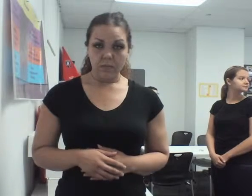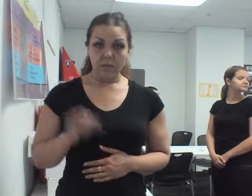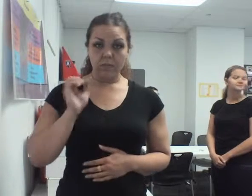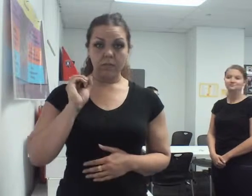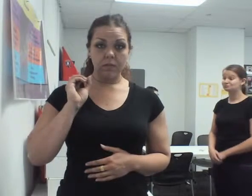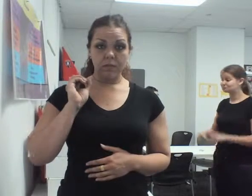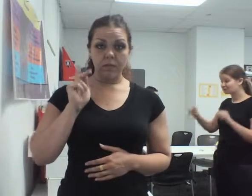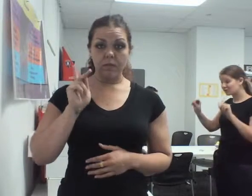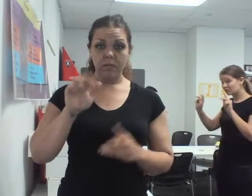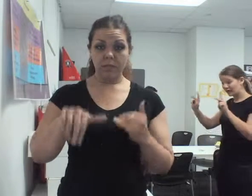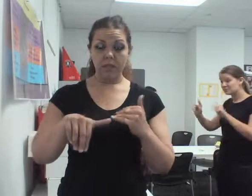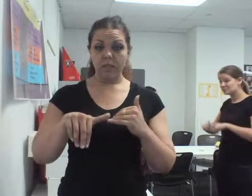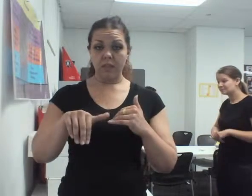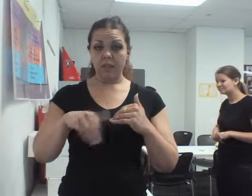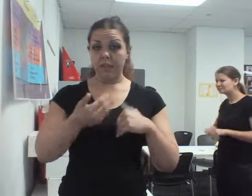How would you interpret that?